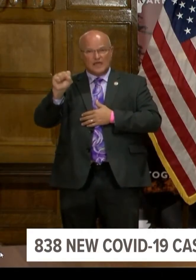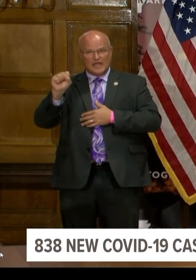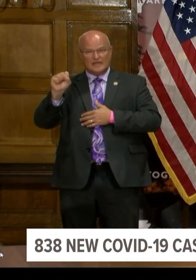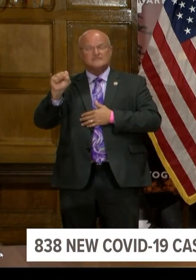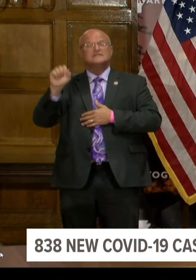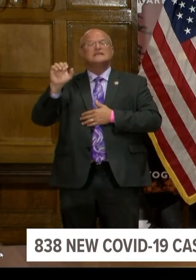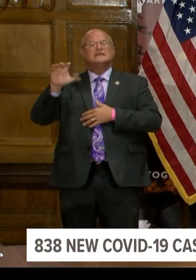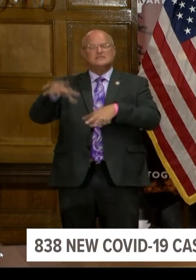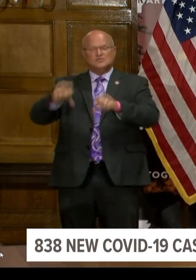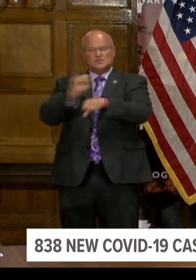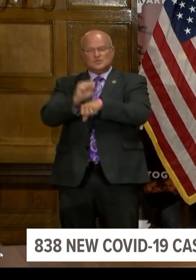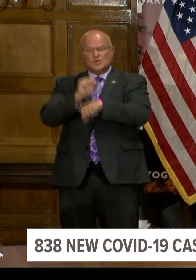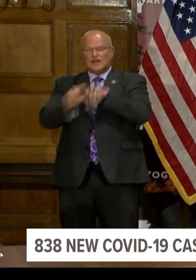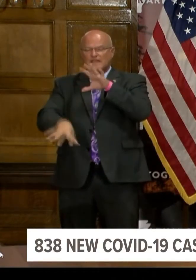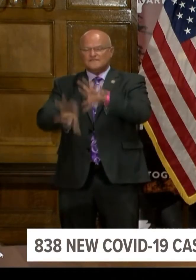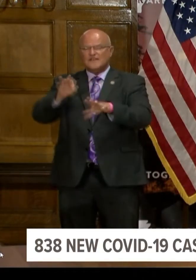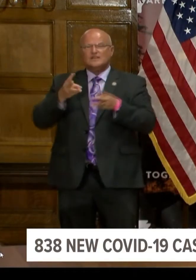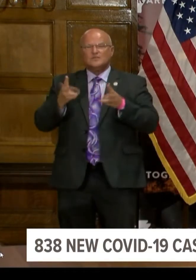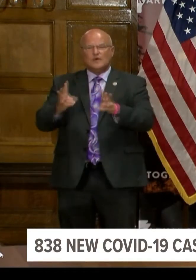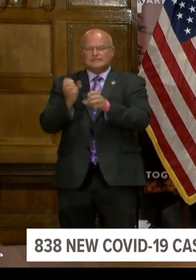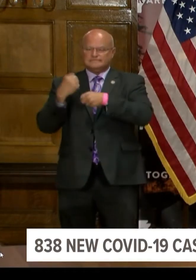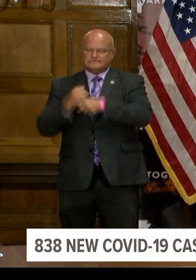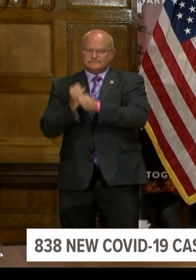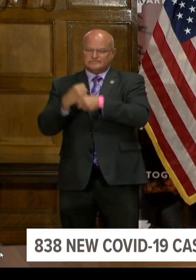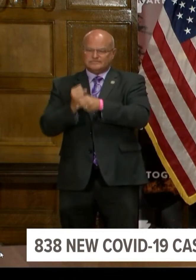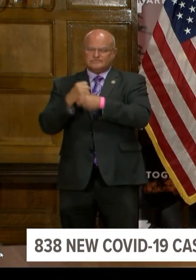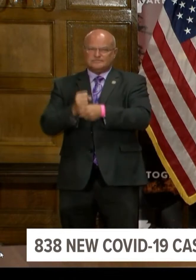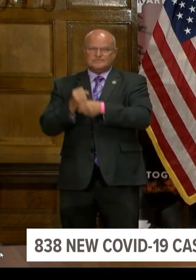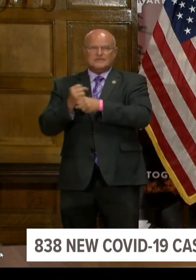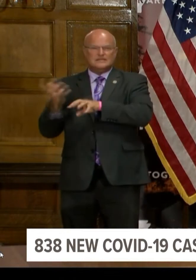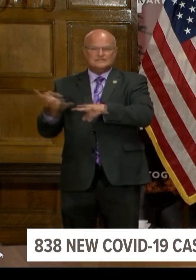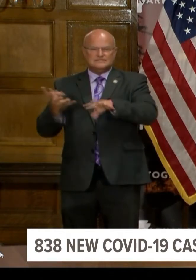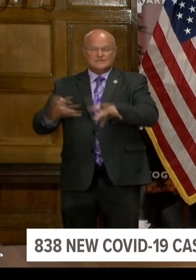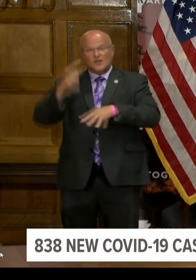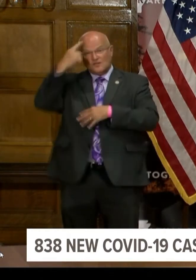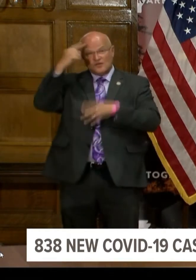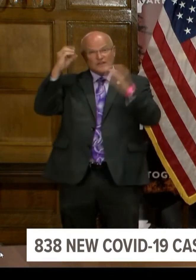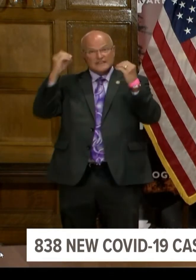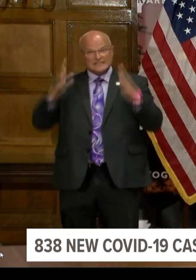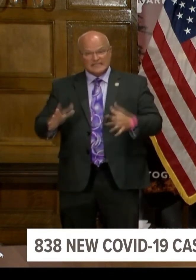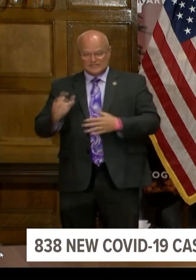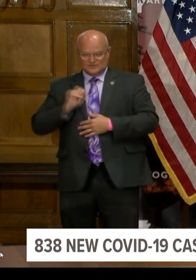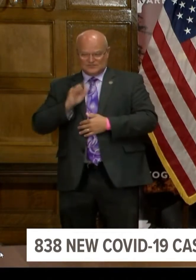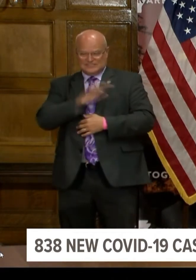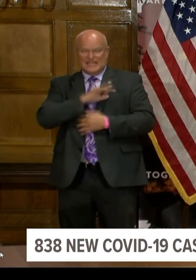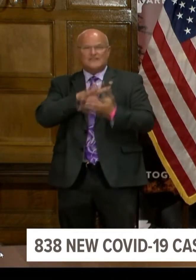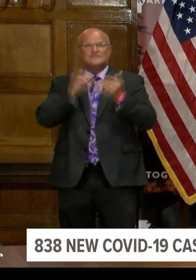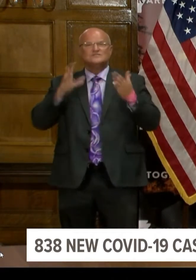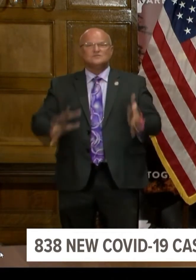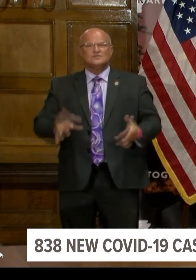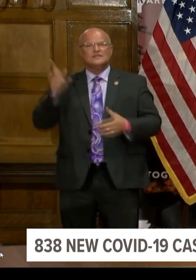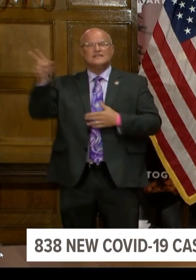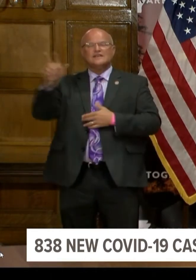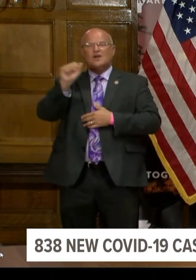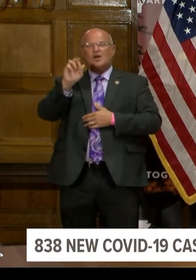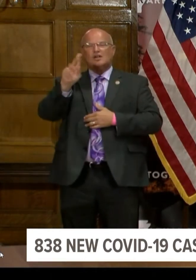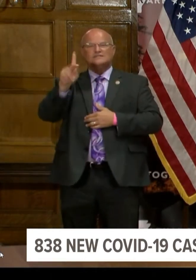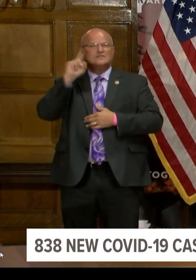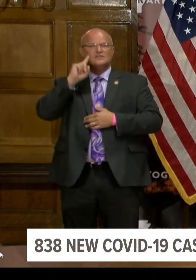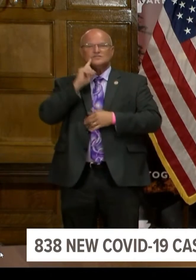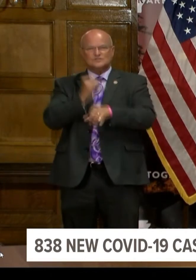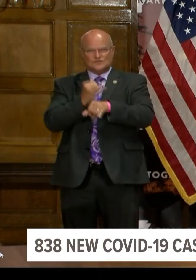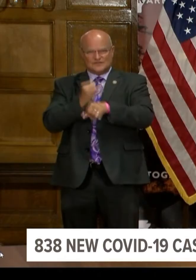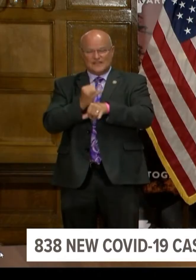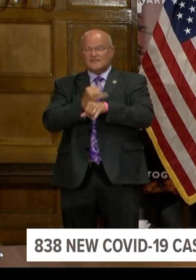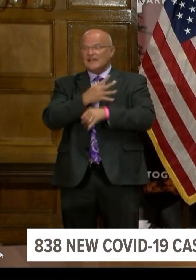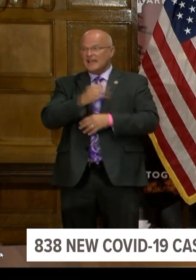some work, and found a way to make this available for our teachers, staff, and students at Arkansas School for the Deaf. And